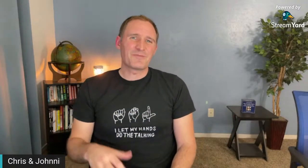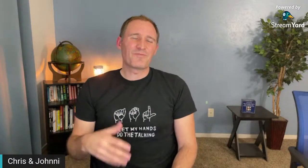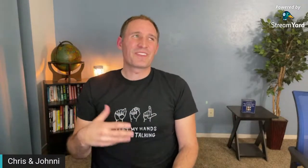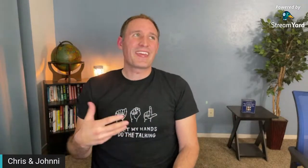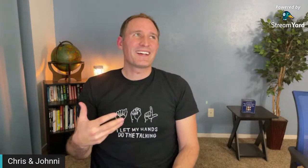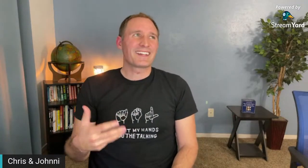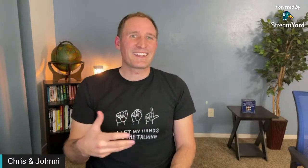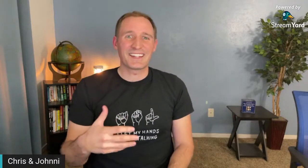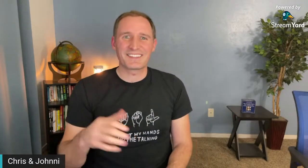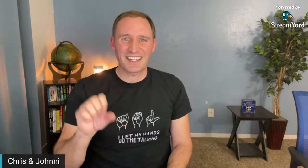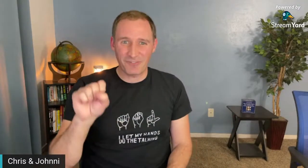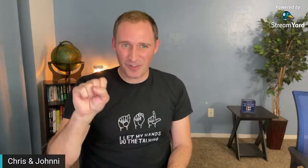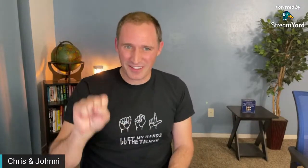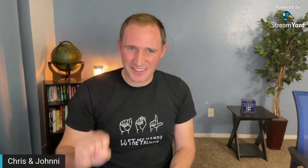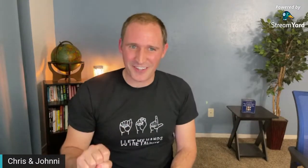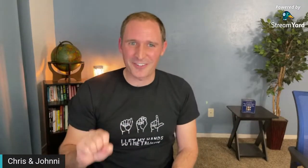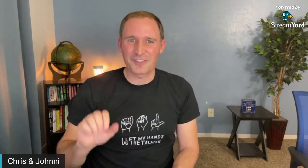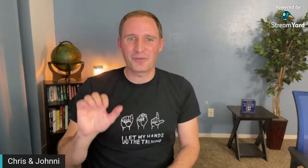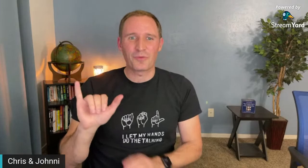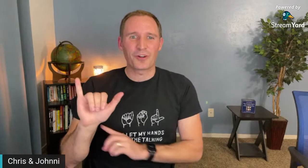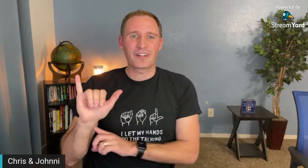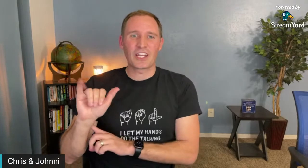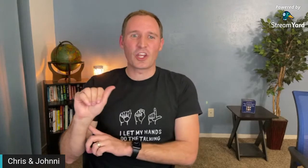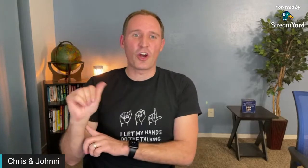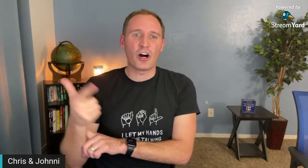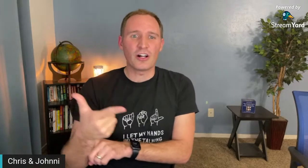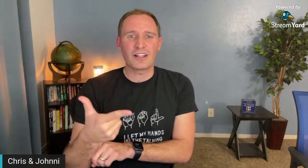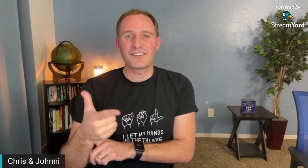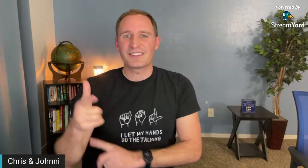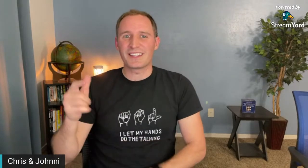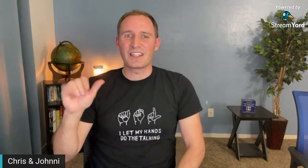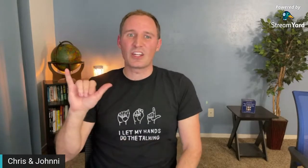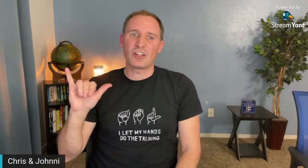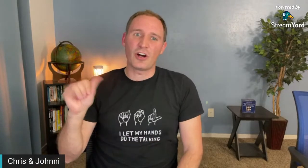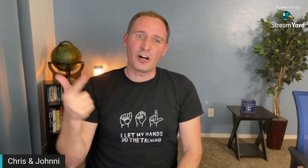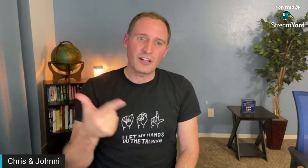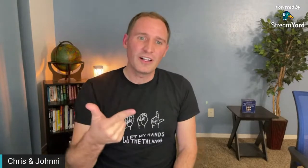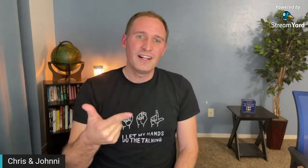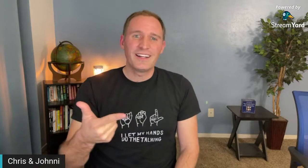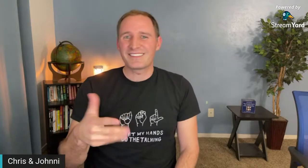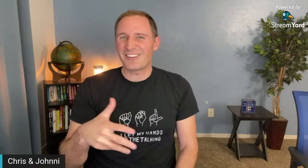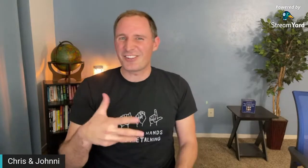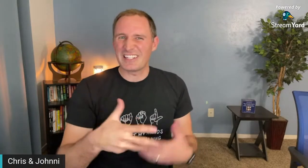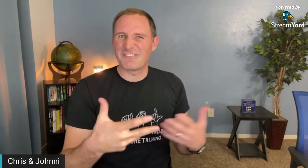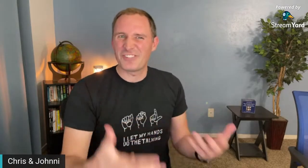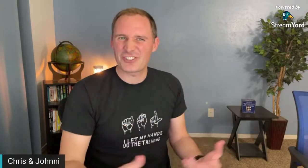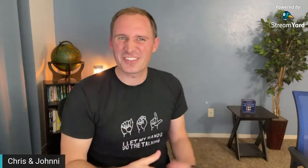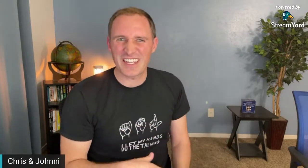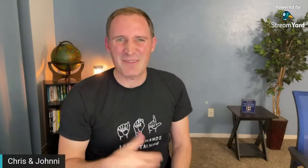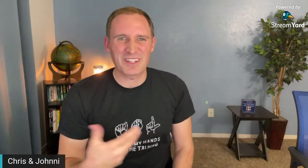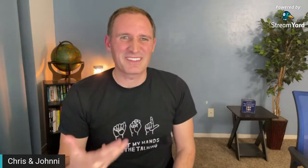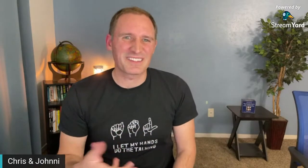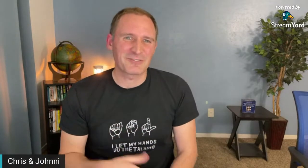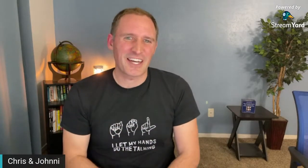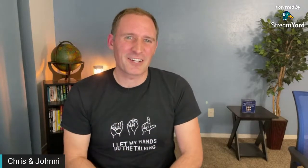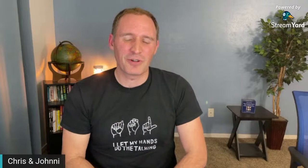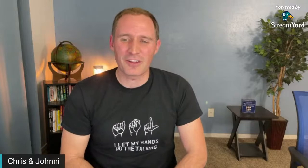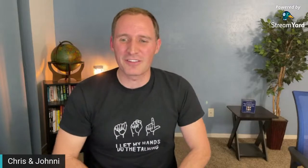some, I guess, like for the southern word y'all, I've seen y'all. It's not really an official sign, but it's just kind of one of those